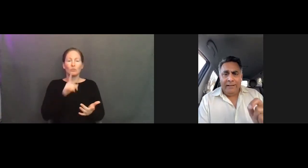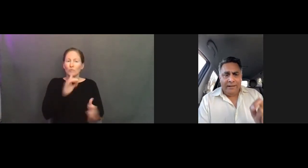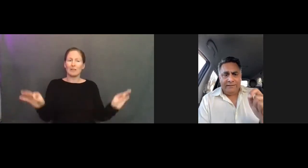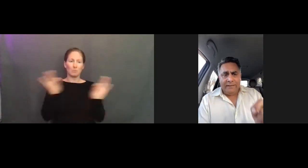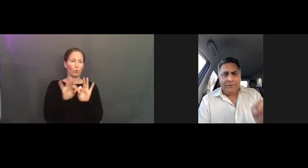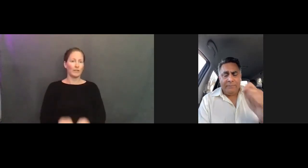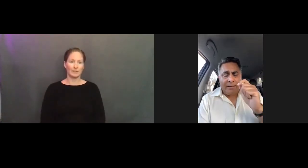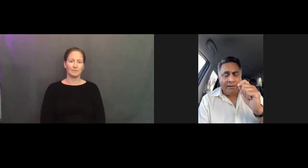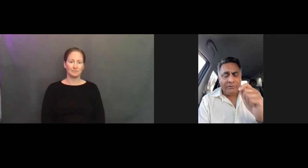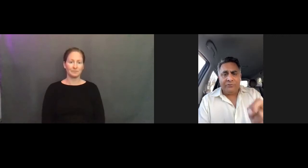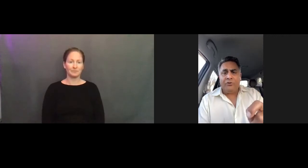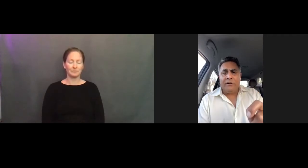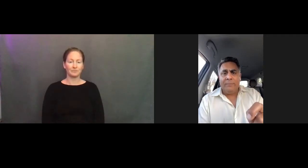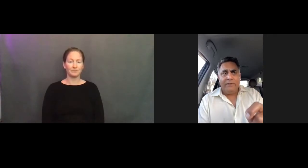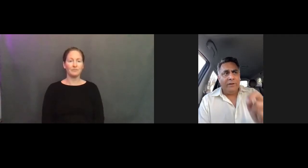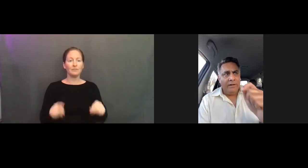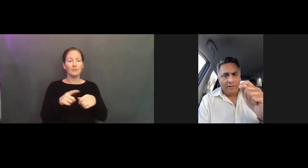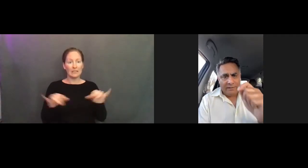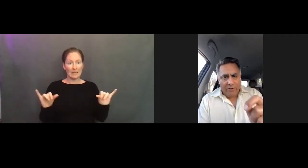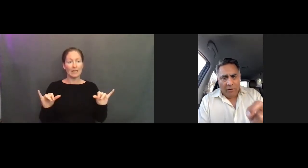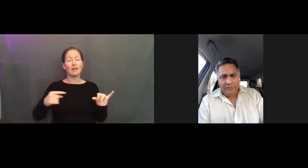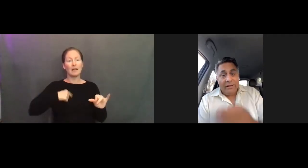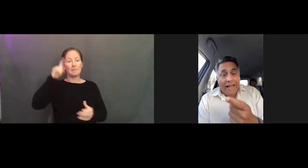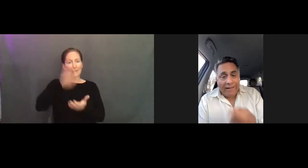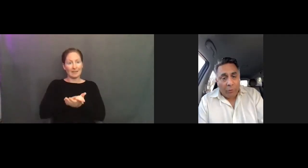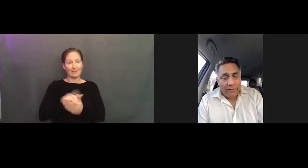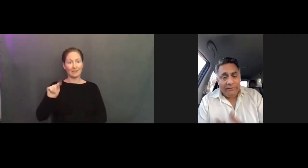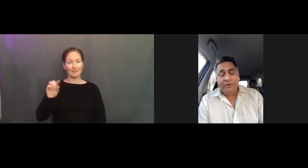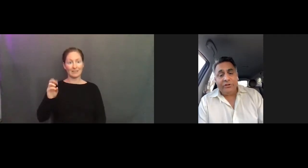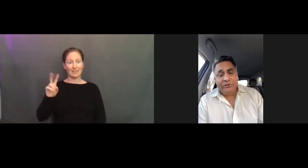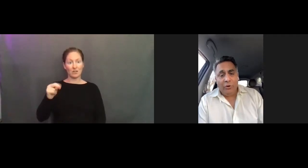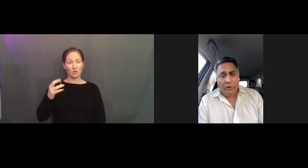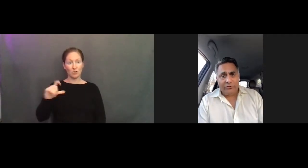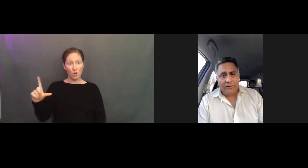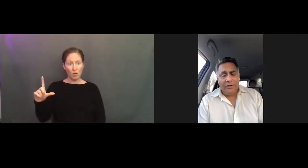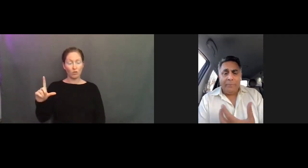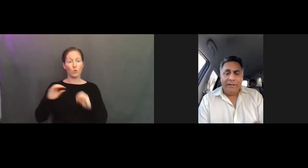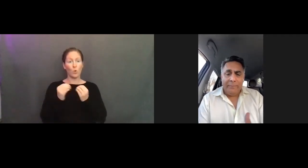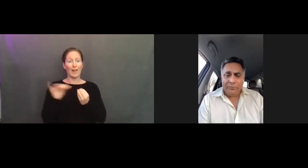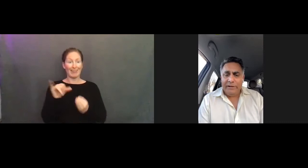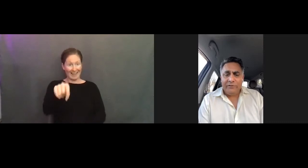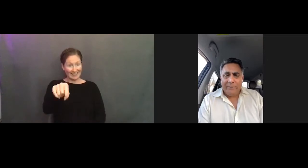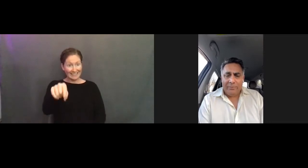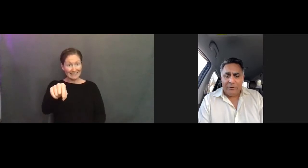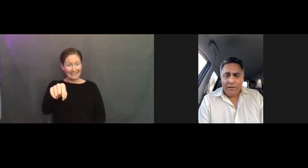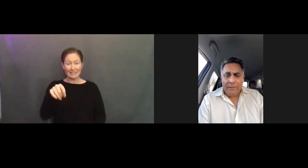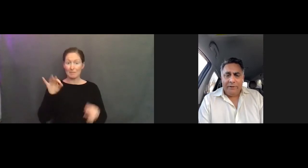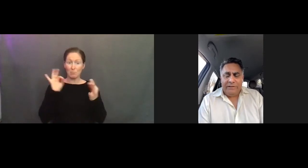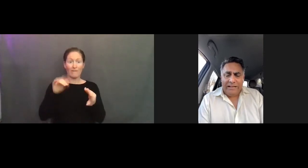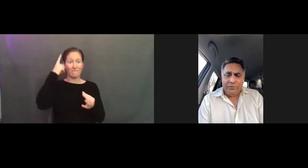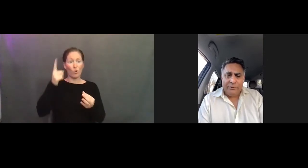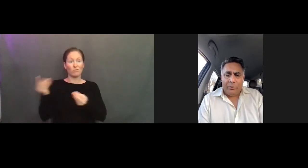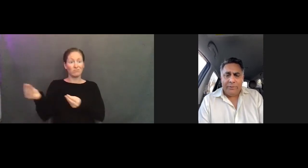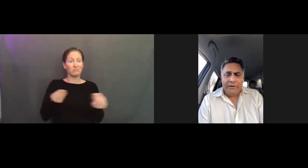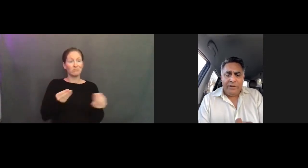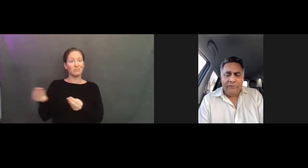And at the same time, I strongly believe town halls and organizations such as yours to be the mouthpiece of the people. Because